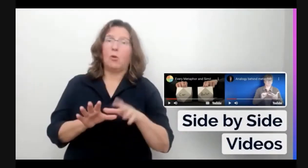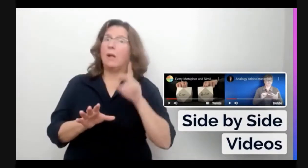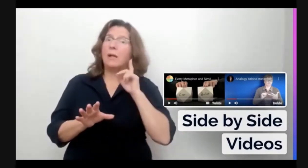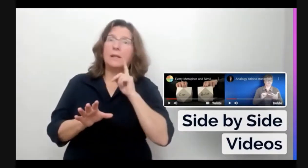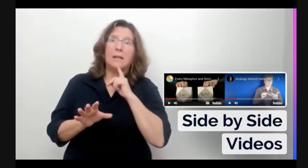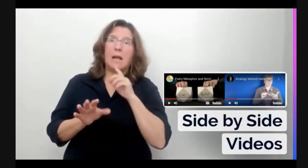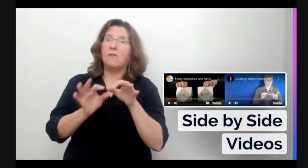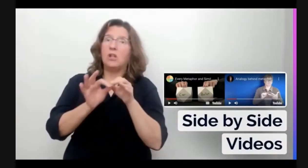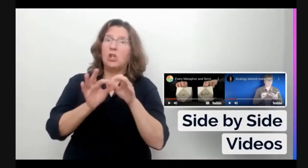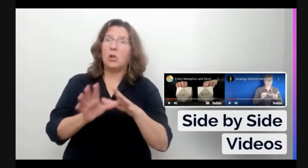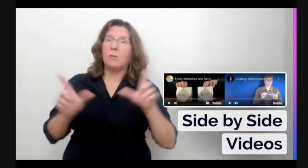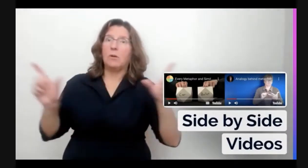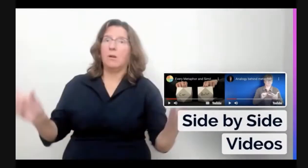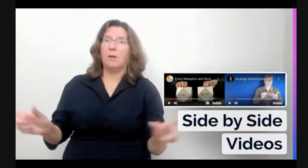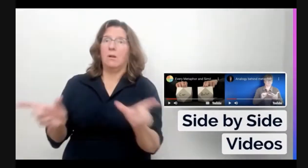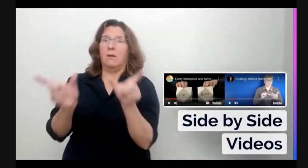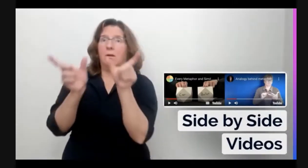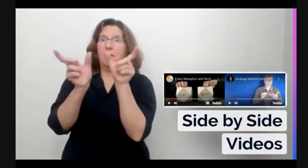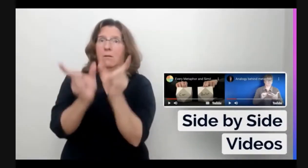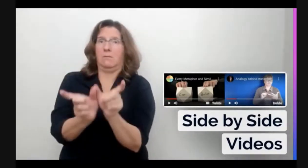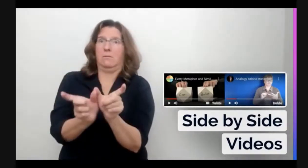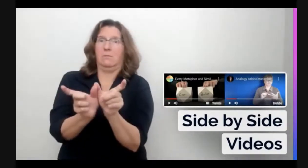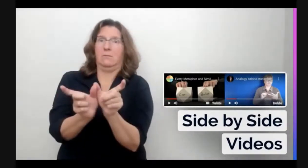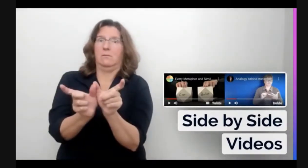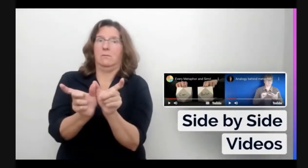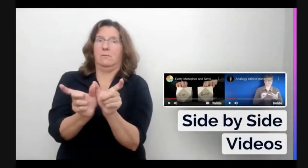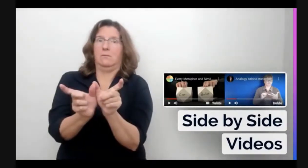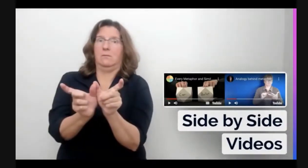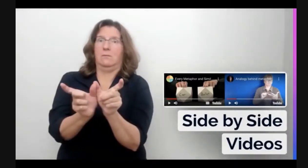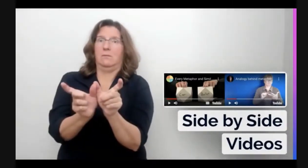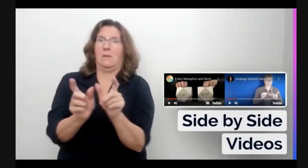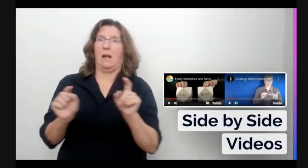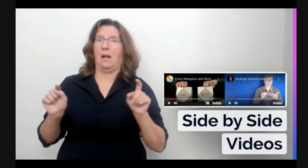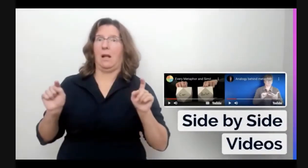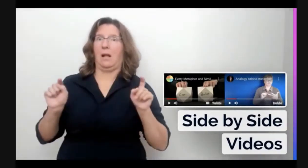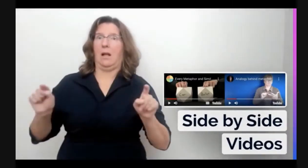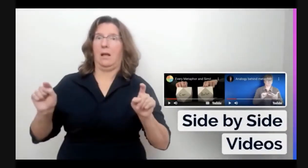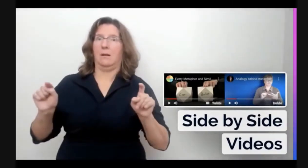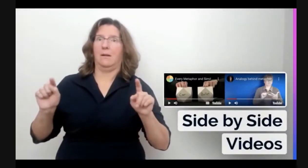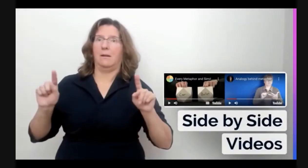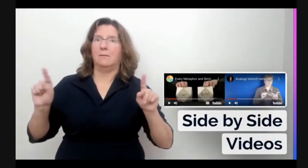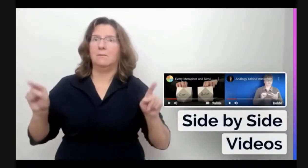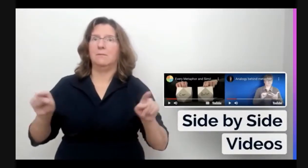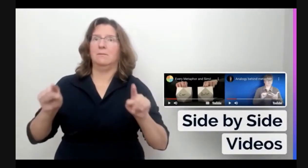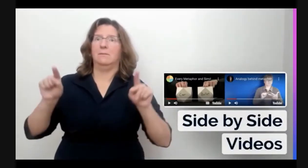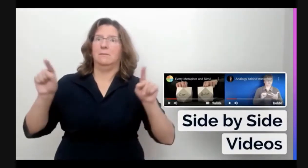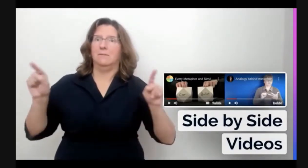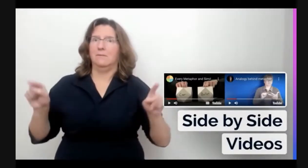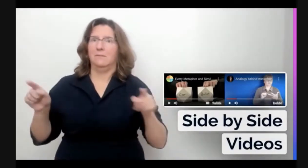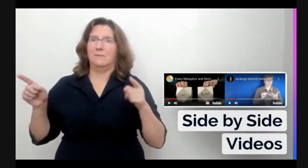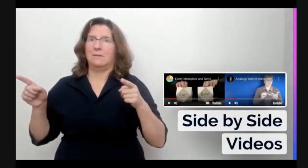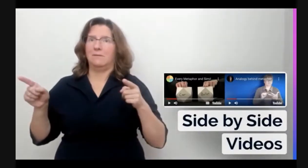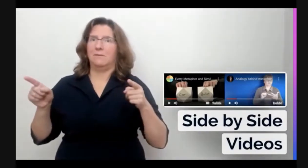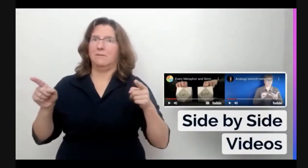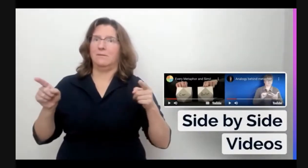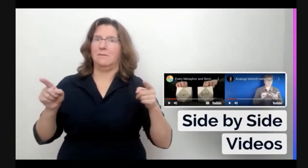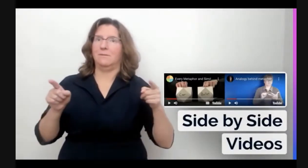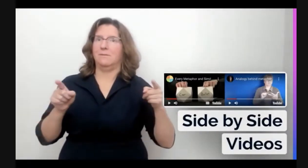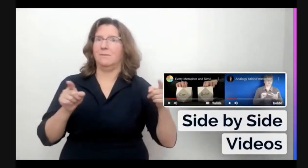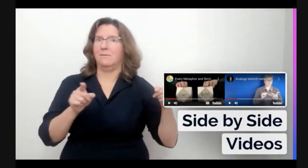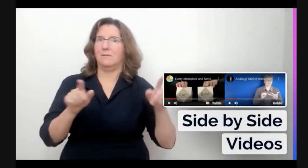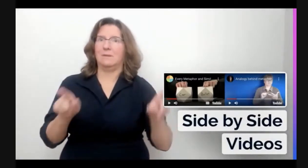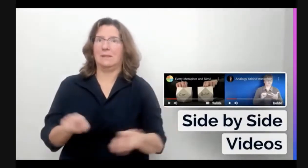Beside it, an interpreter, either hearing or deaf, can be inserted to provide a translation of the downloaded